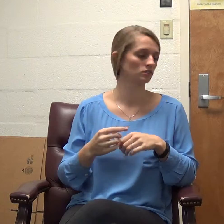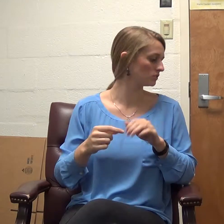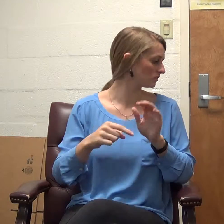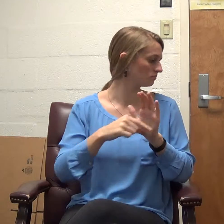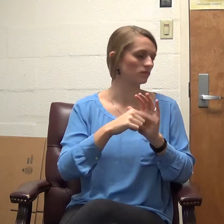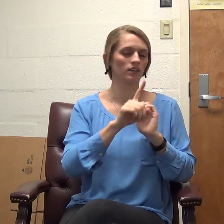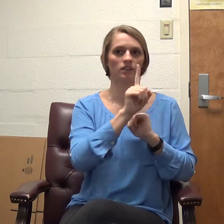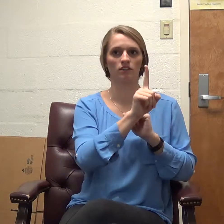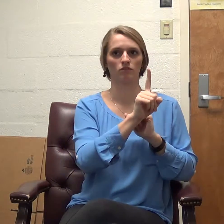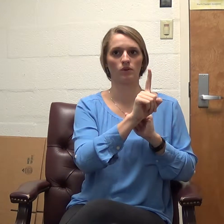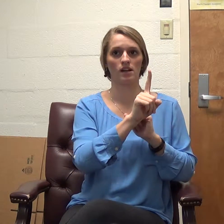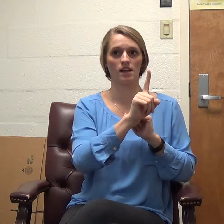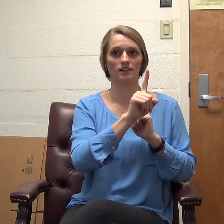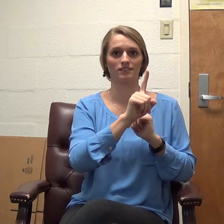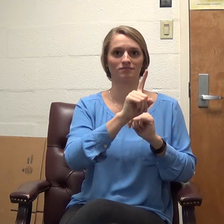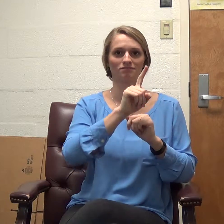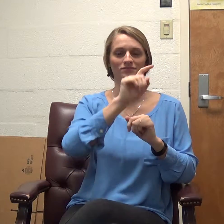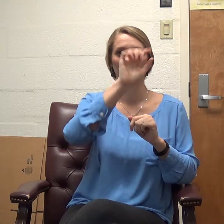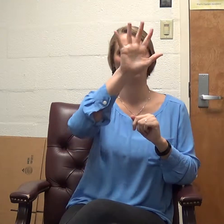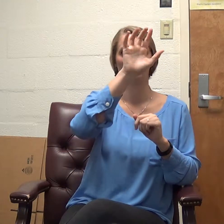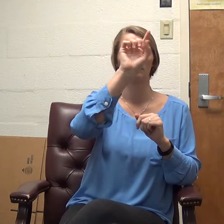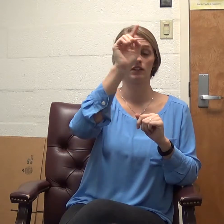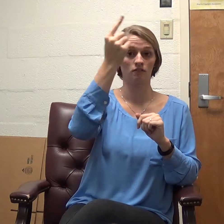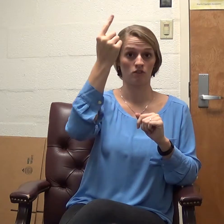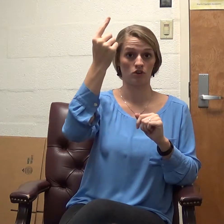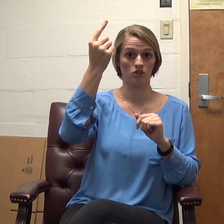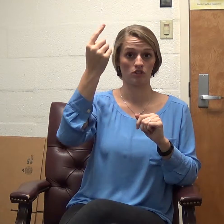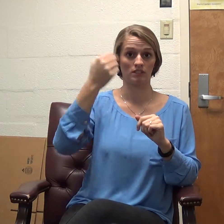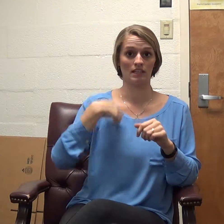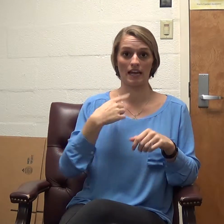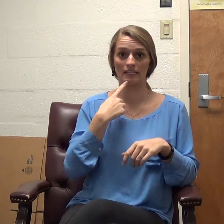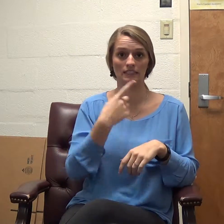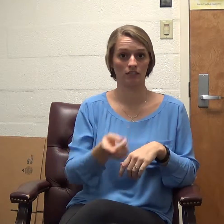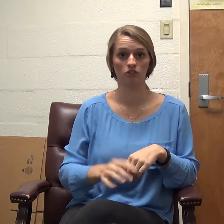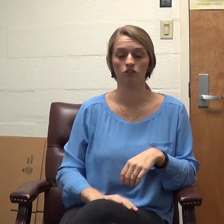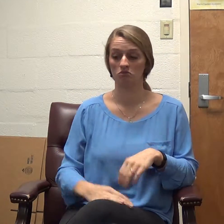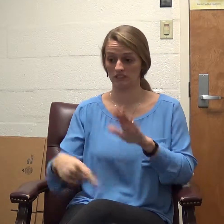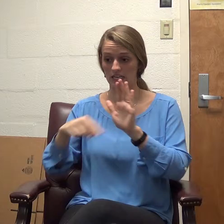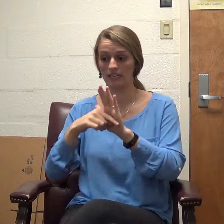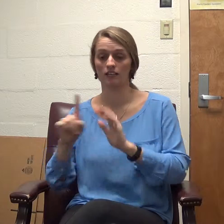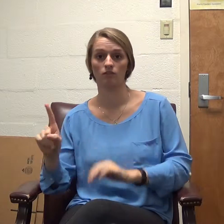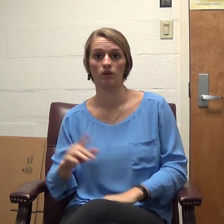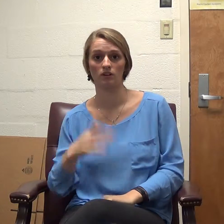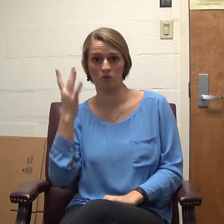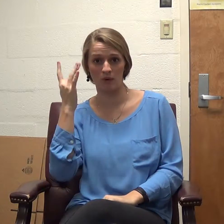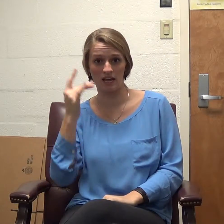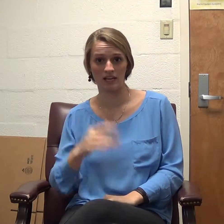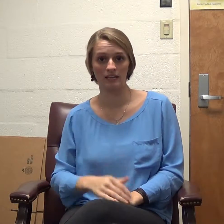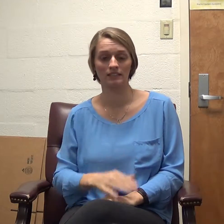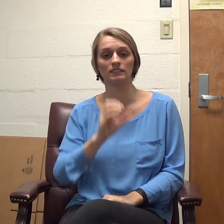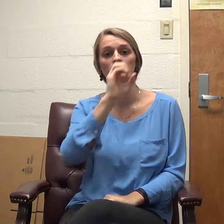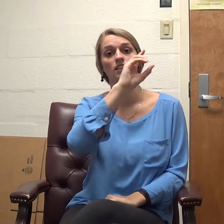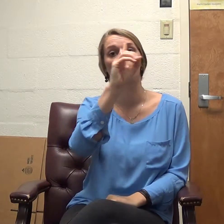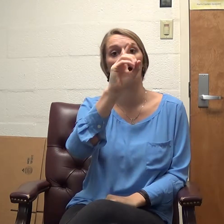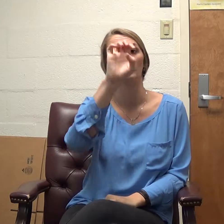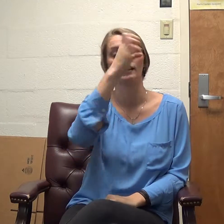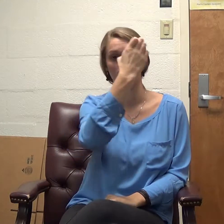to negative 1. If it was a 50, then it would be a positive 1. Hope I didn't confuse you too much. Let's do a couple